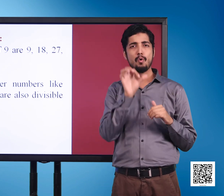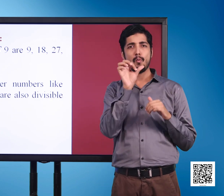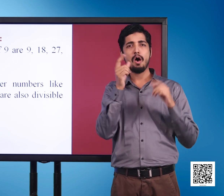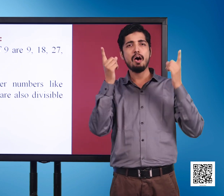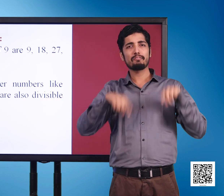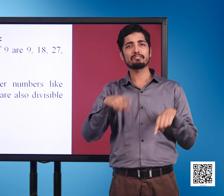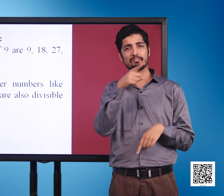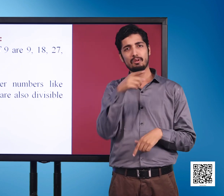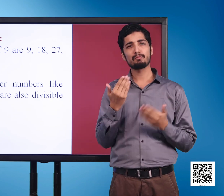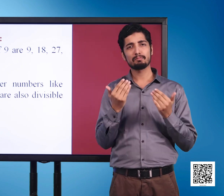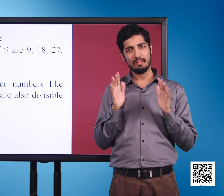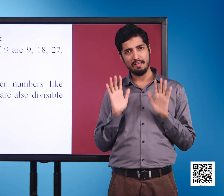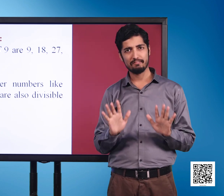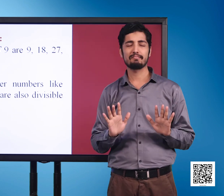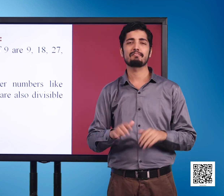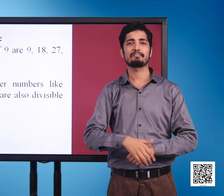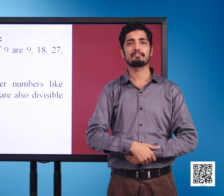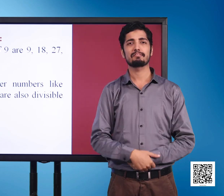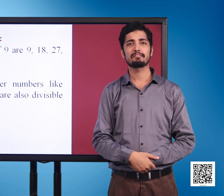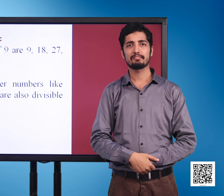5283 that are also divisible by 9.